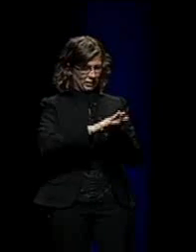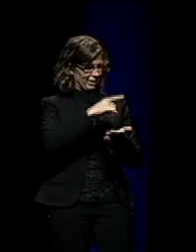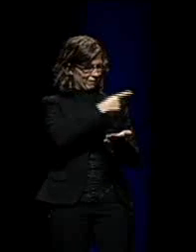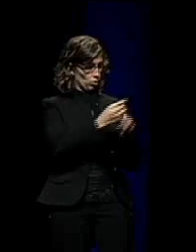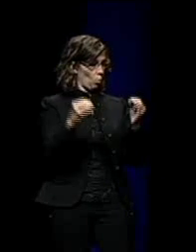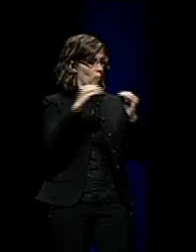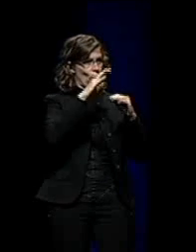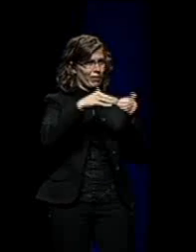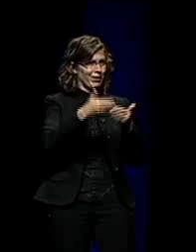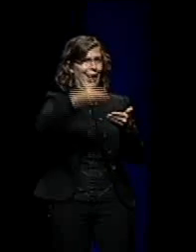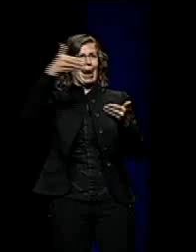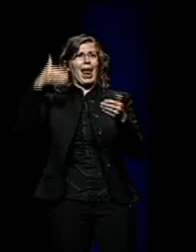a test?